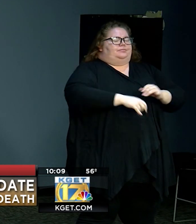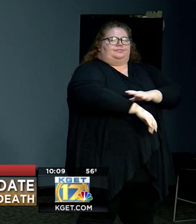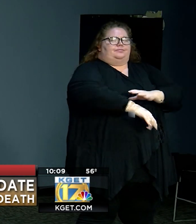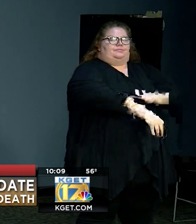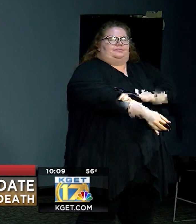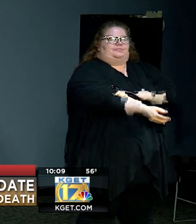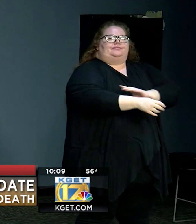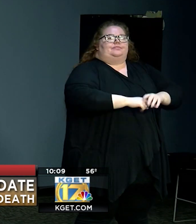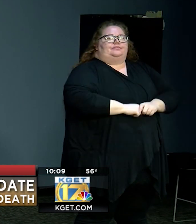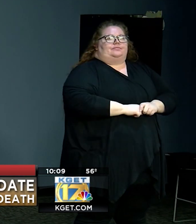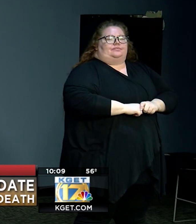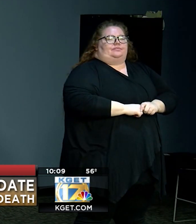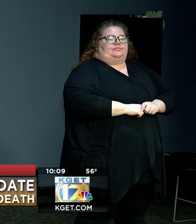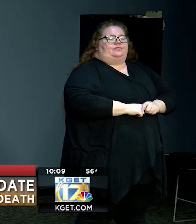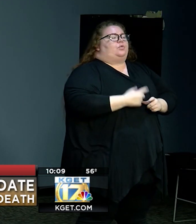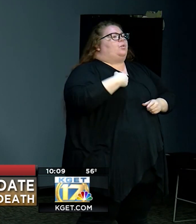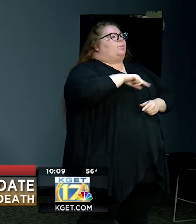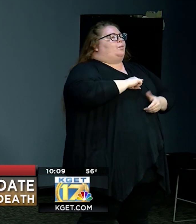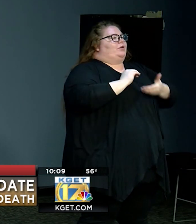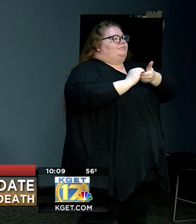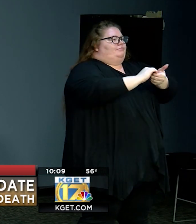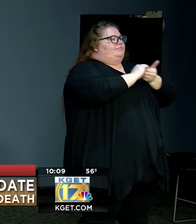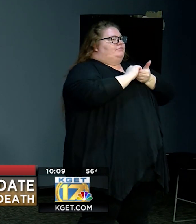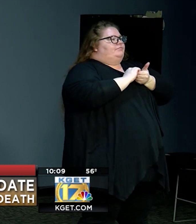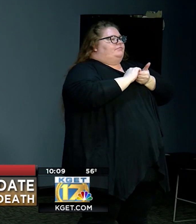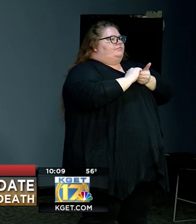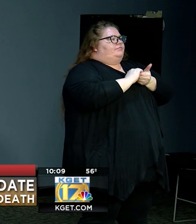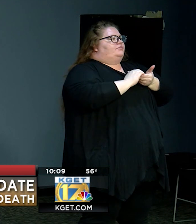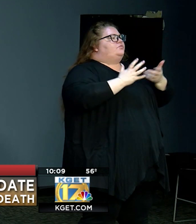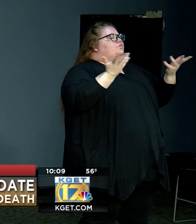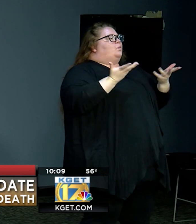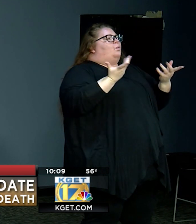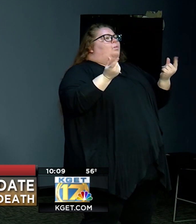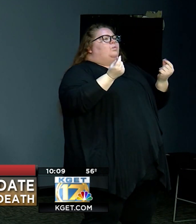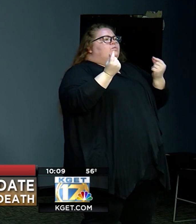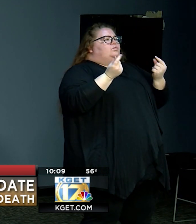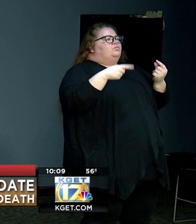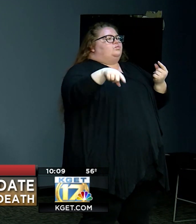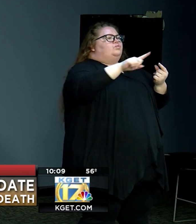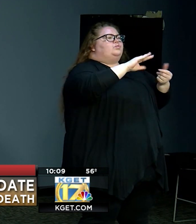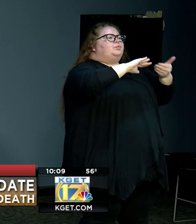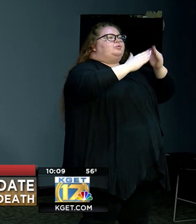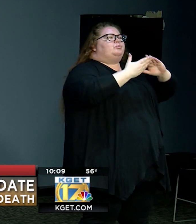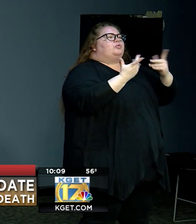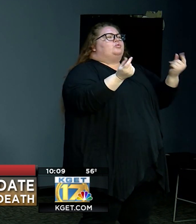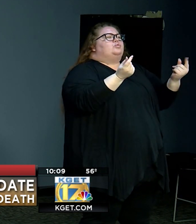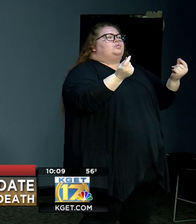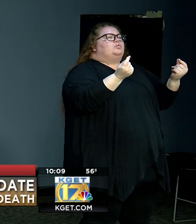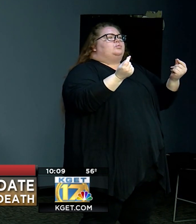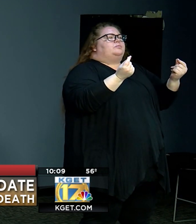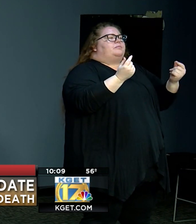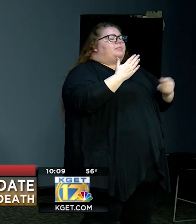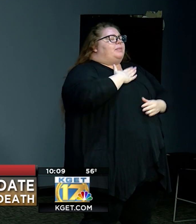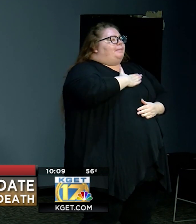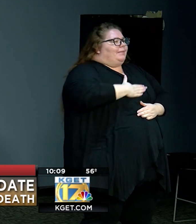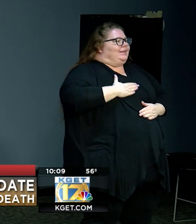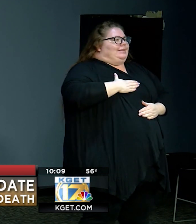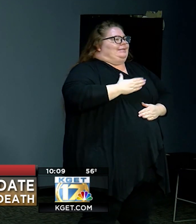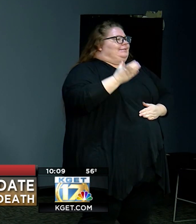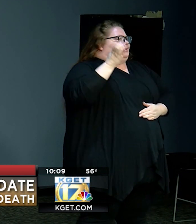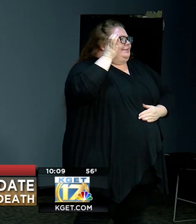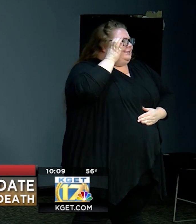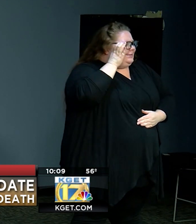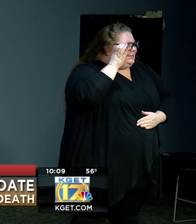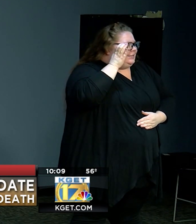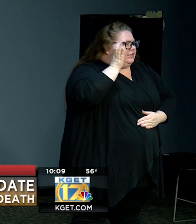We're in this together. So what can we do as a community? Please listen to our health